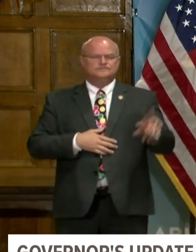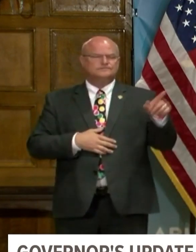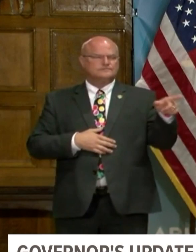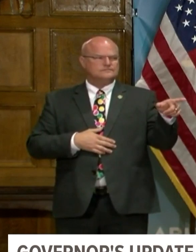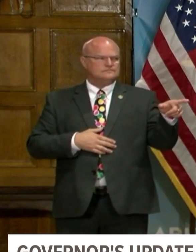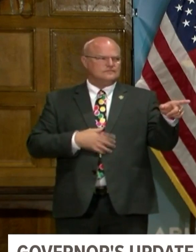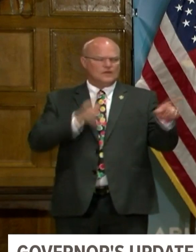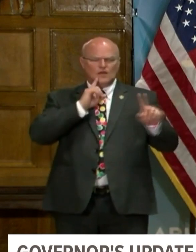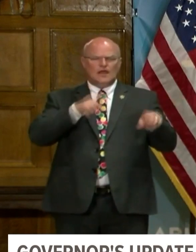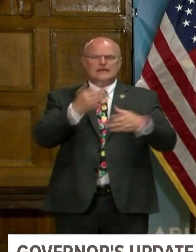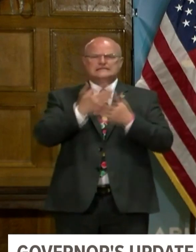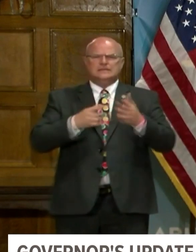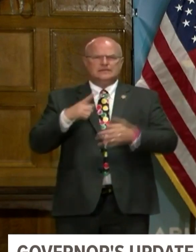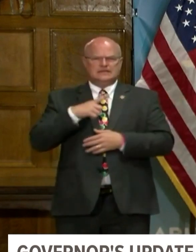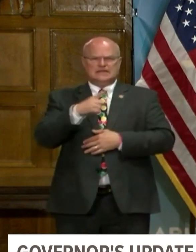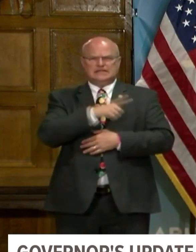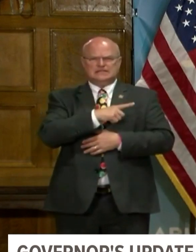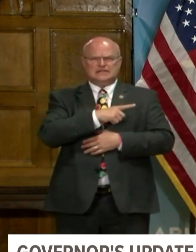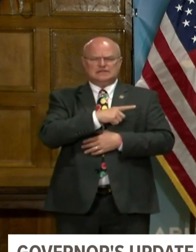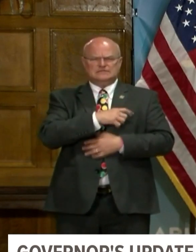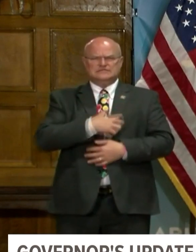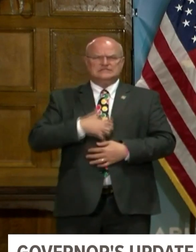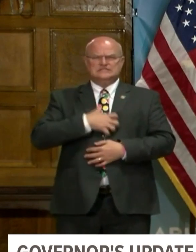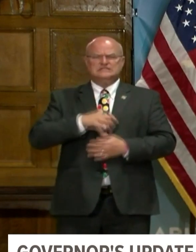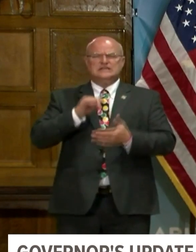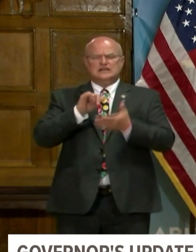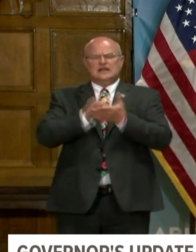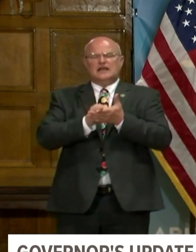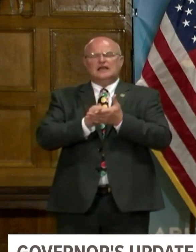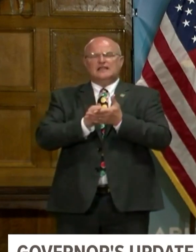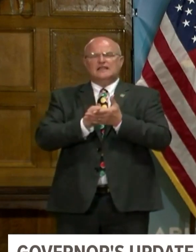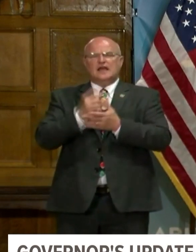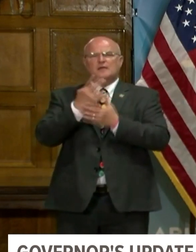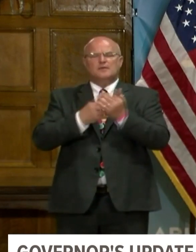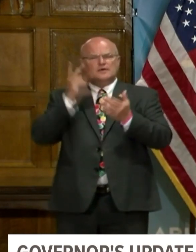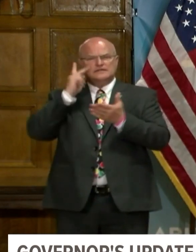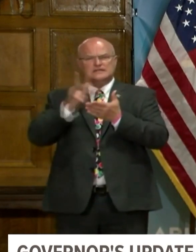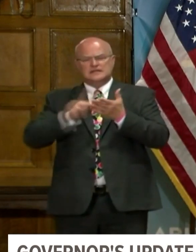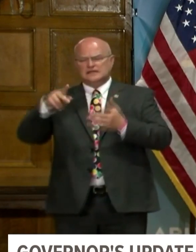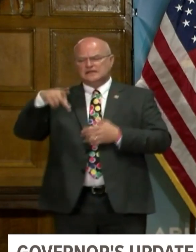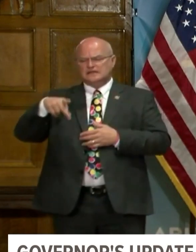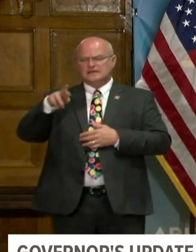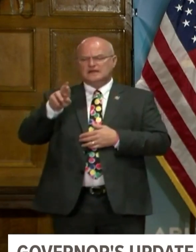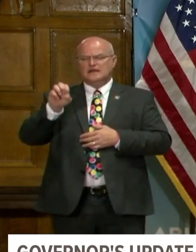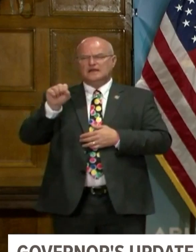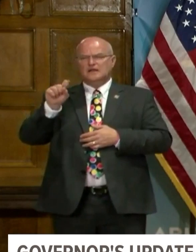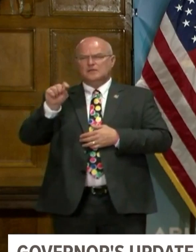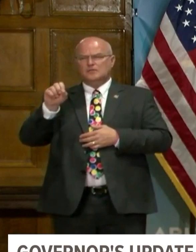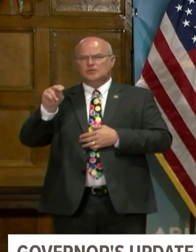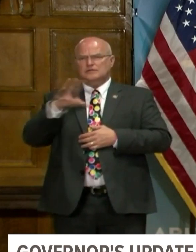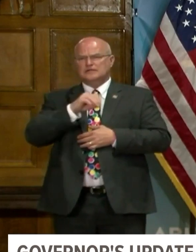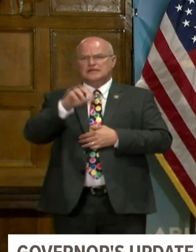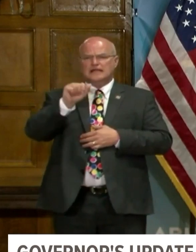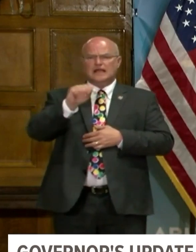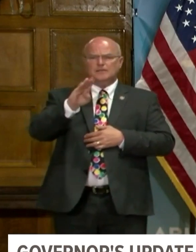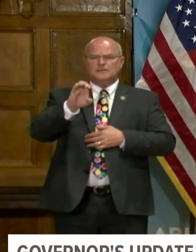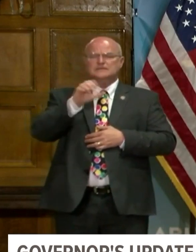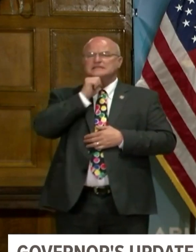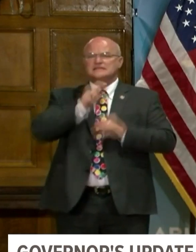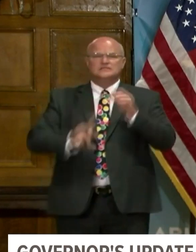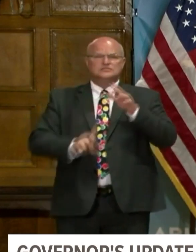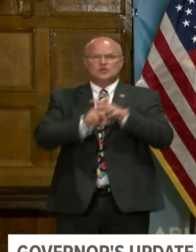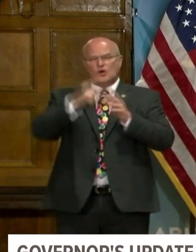reaction to some legislators being perturbed at the fact that both Secretary Preston and the head of the ABC didn't show up